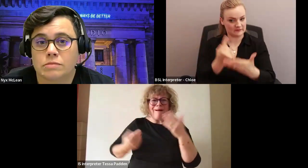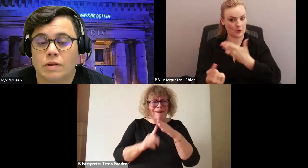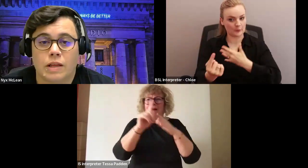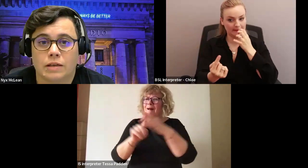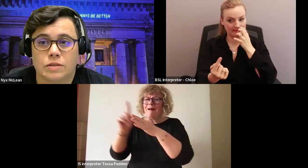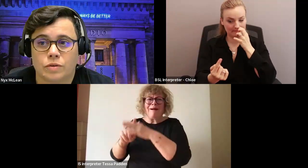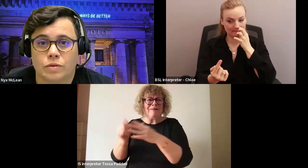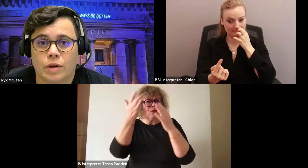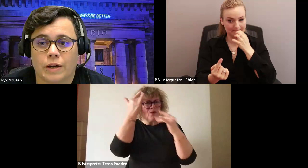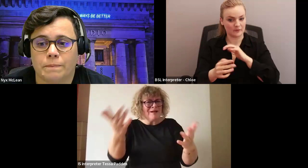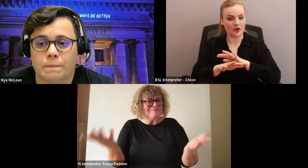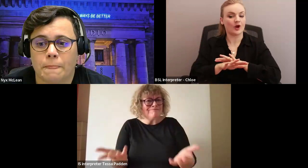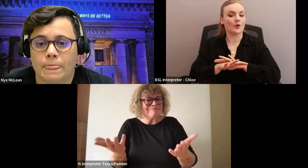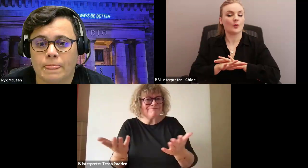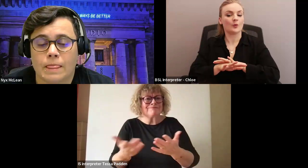not there to